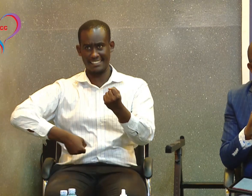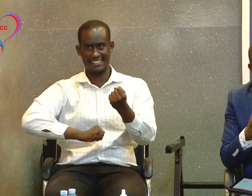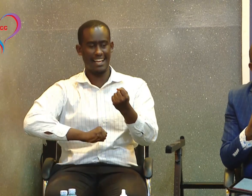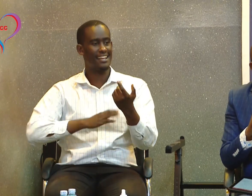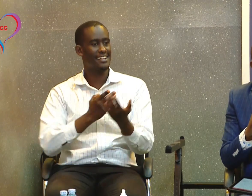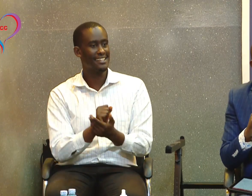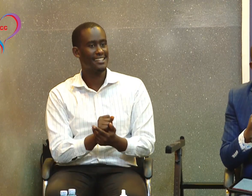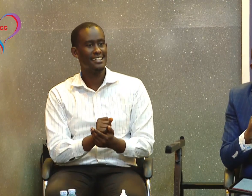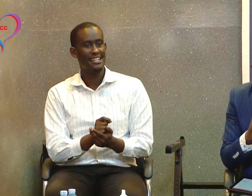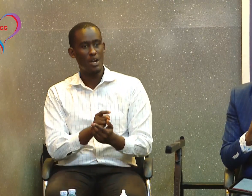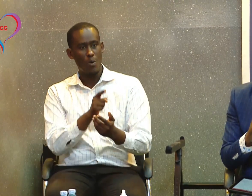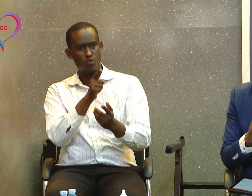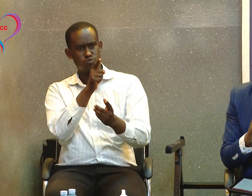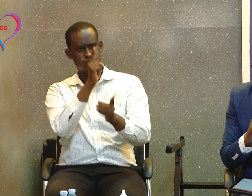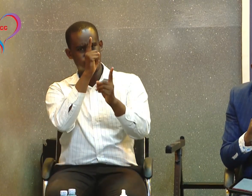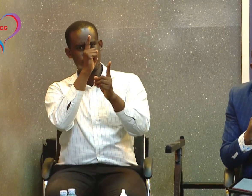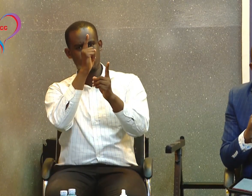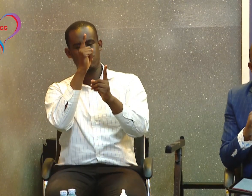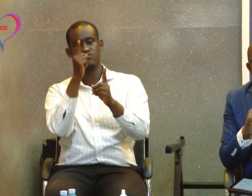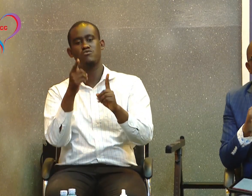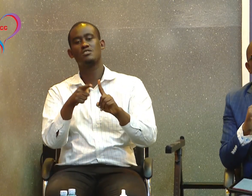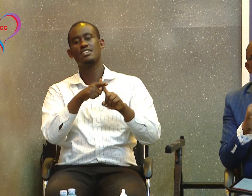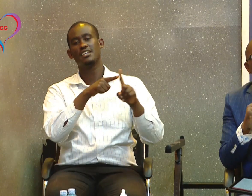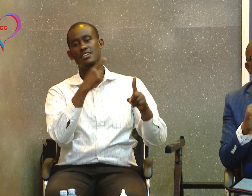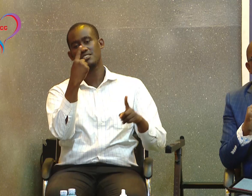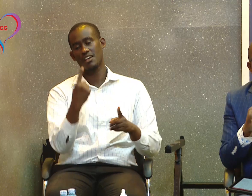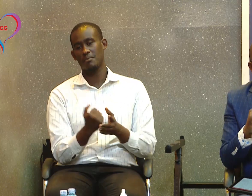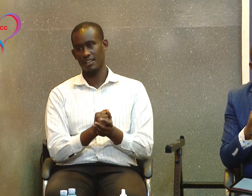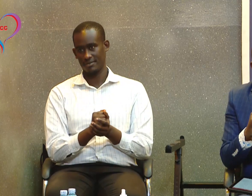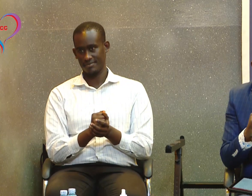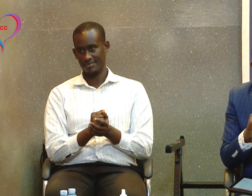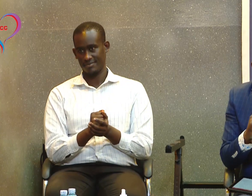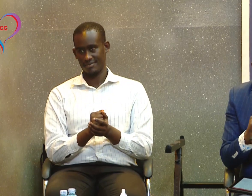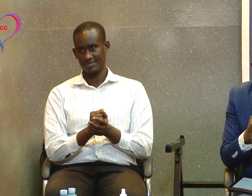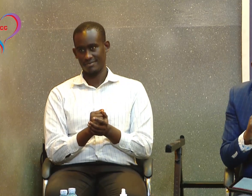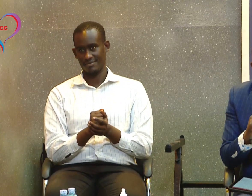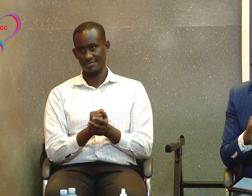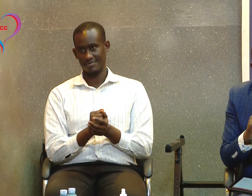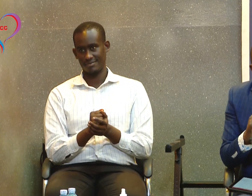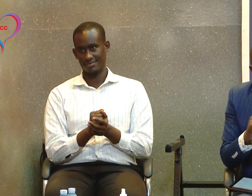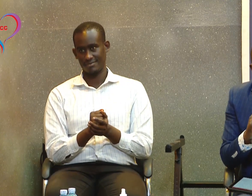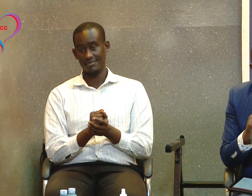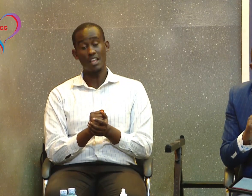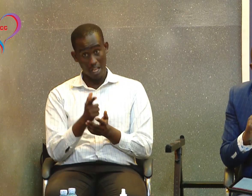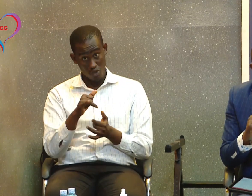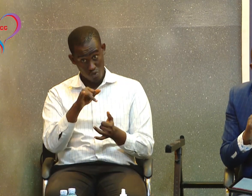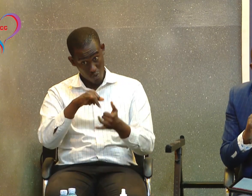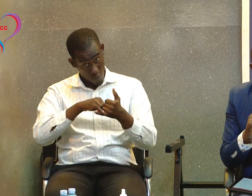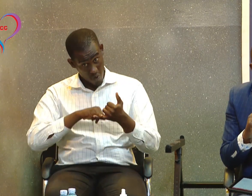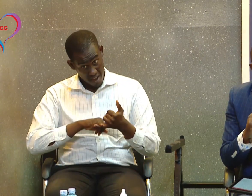just need one bullet to kill someone. He finds you at home, you are his wife.